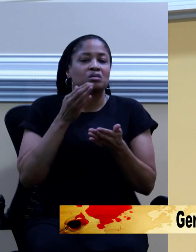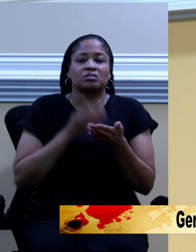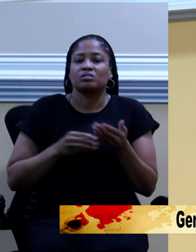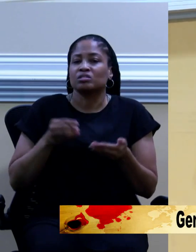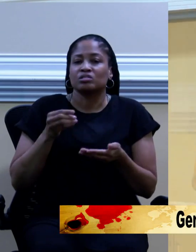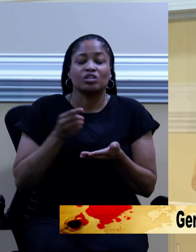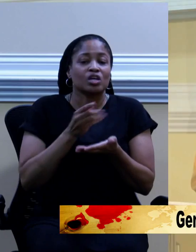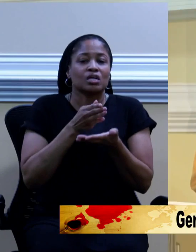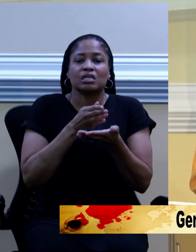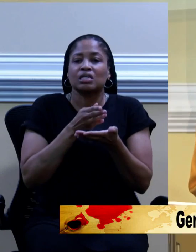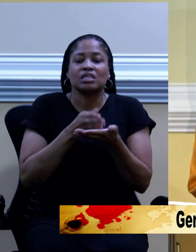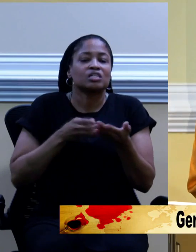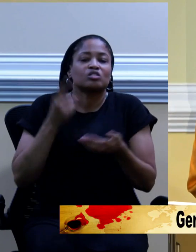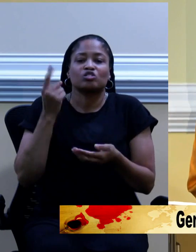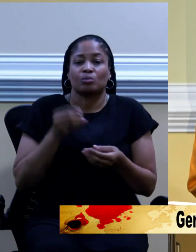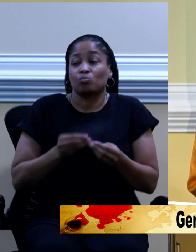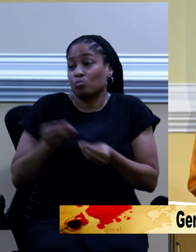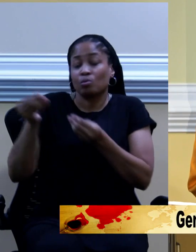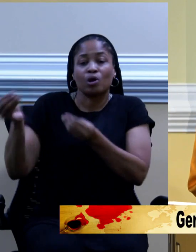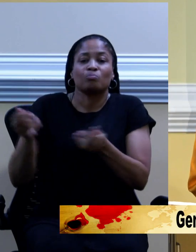mean, everybody.